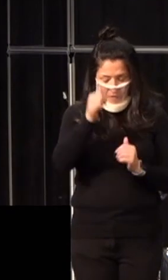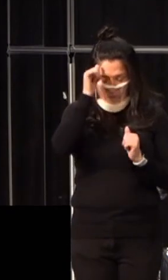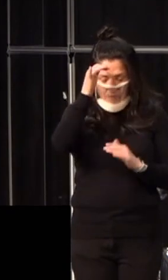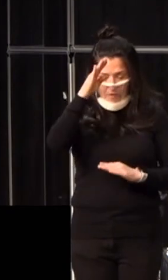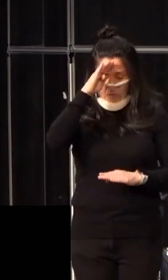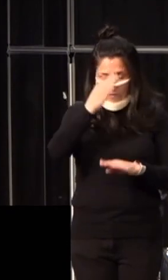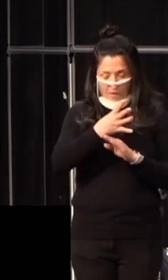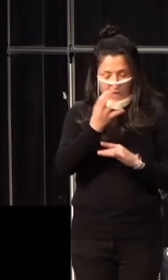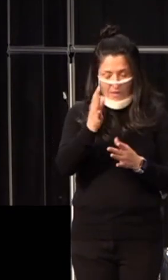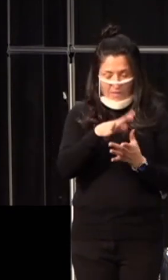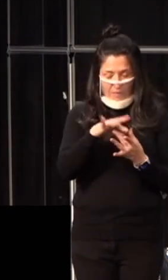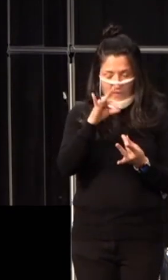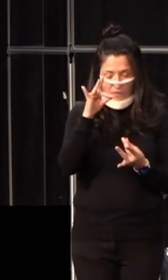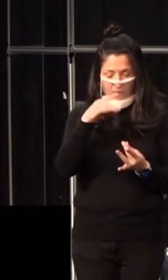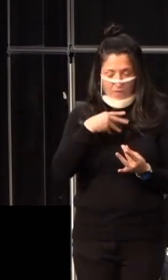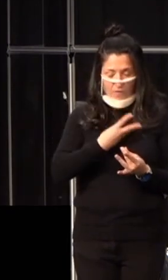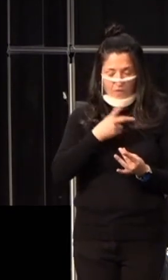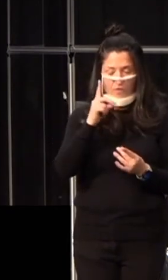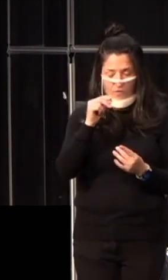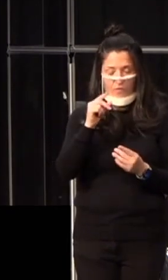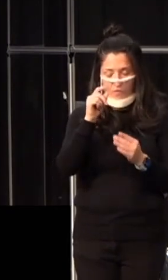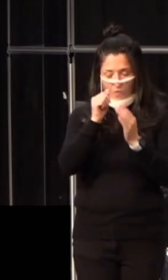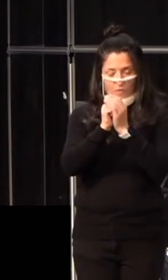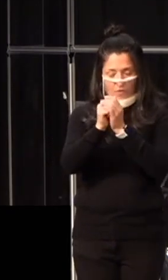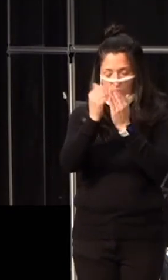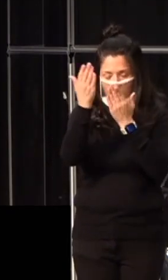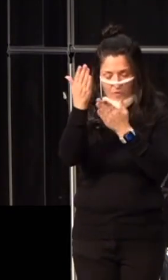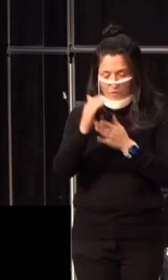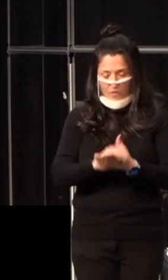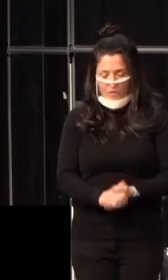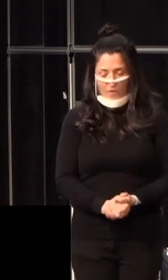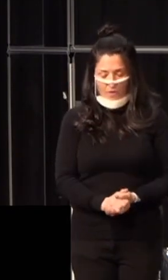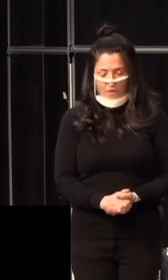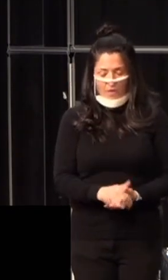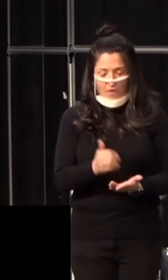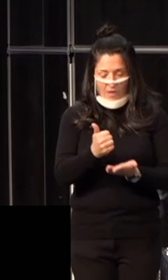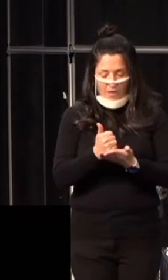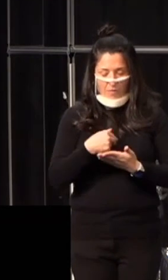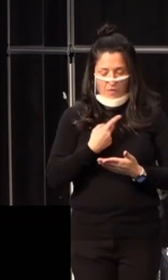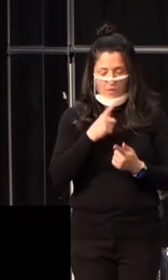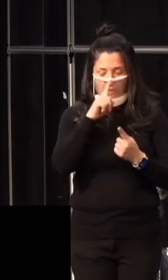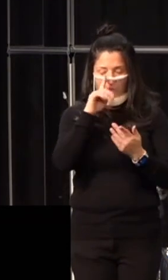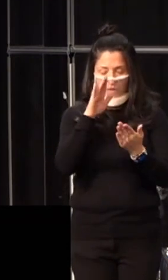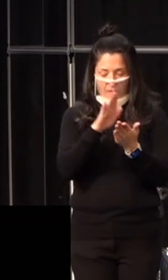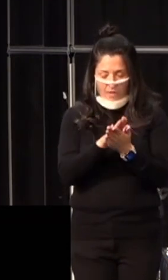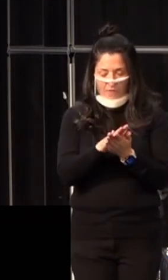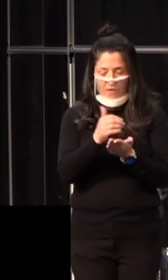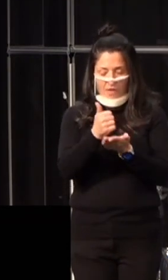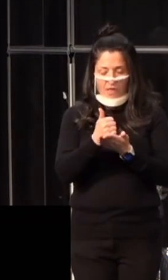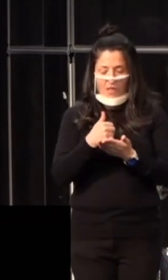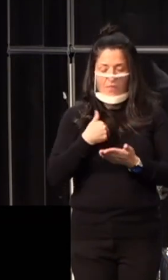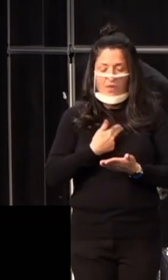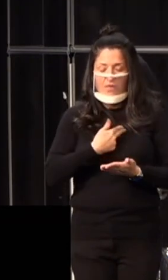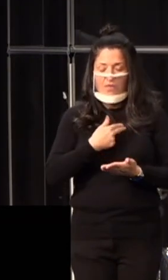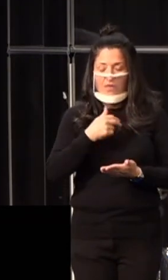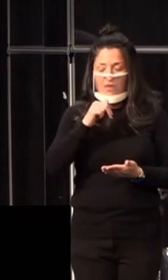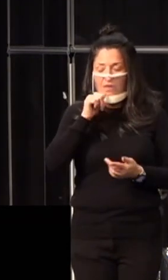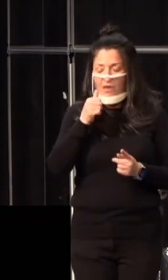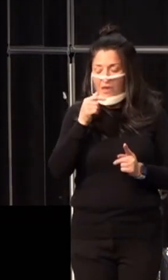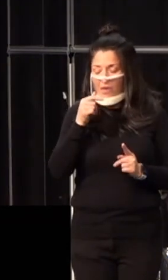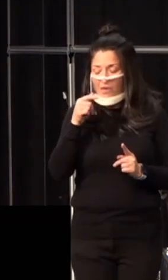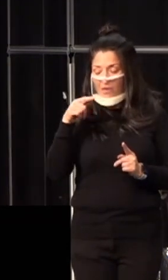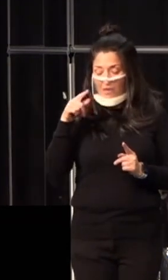Father, Son, and Spirit, we do worship you. Help us to believe. Help our unbelief.